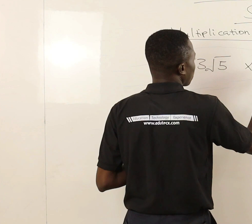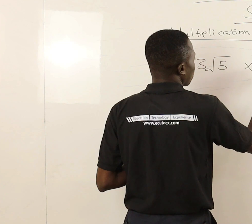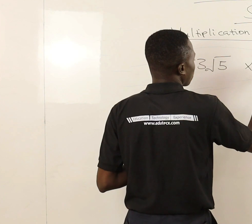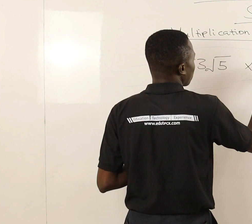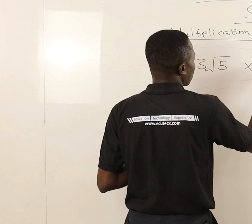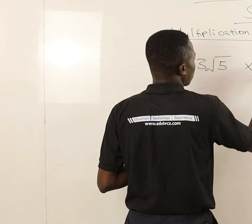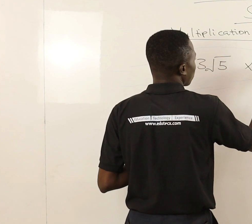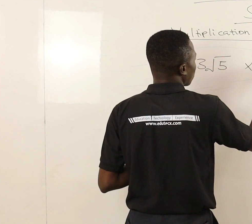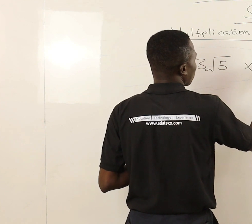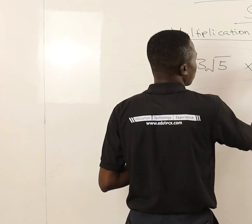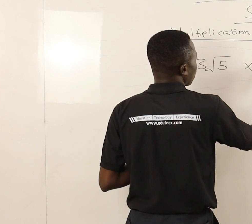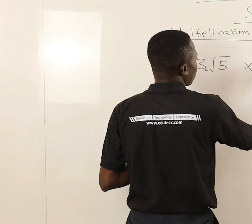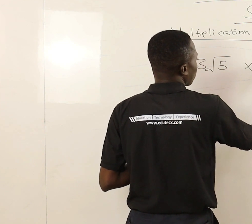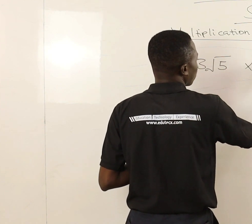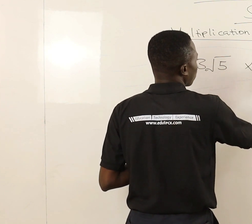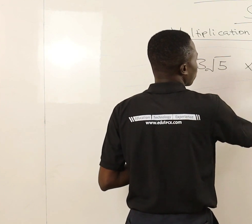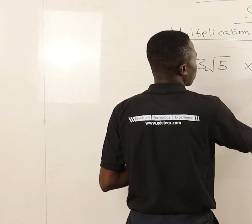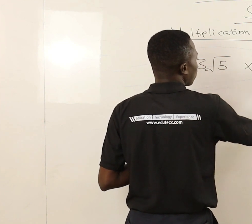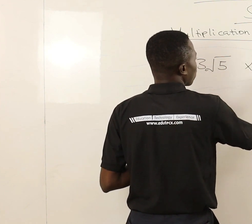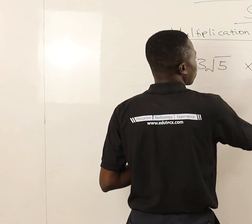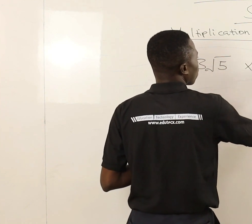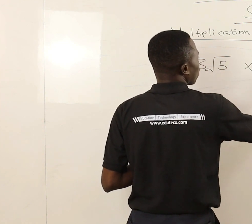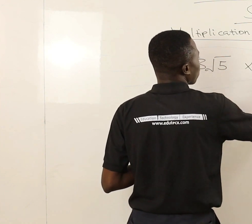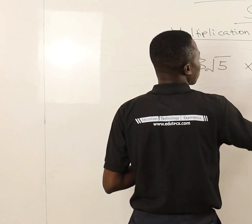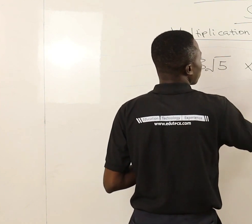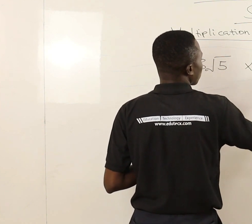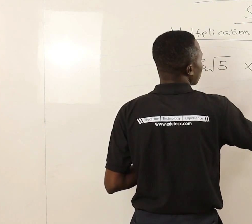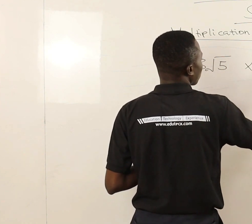4 square root of 2.